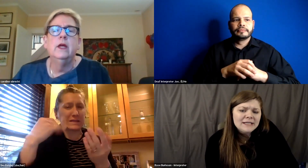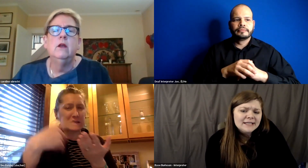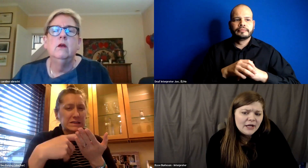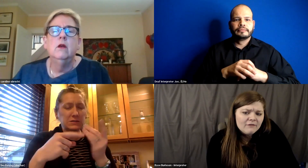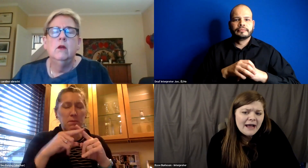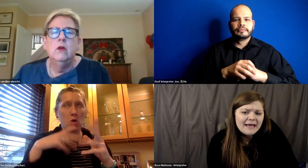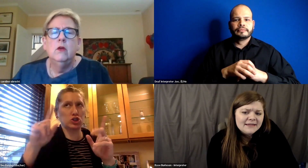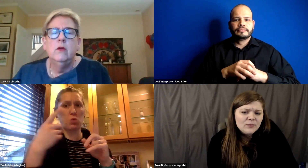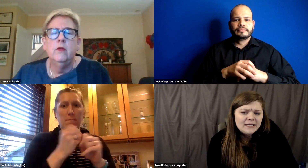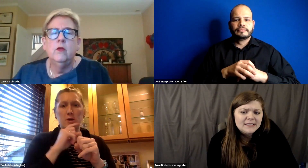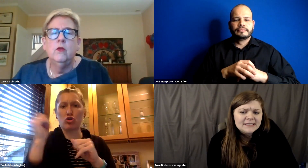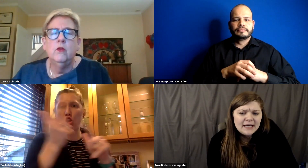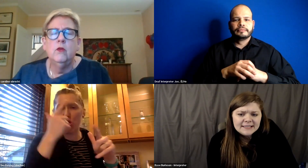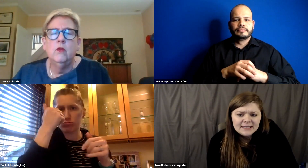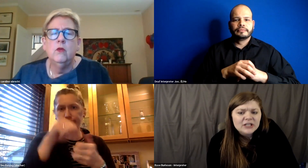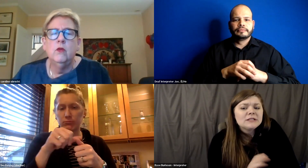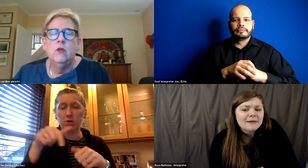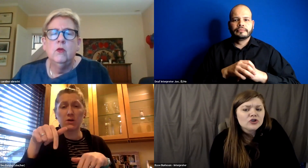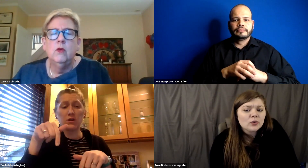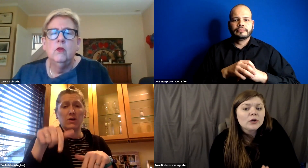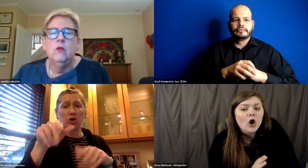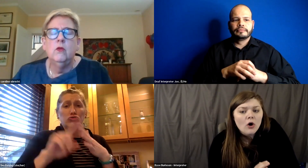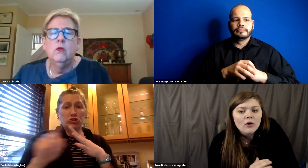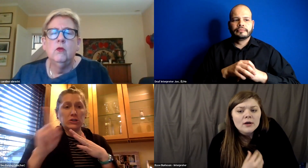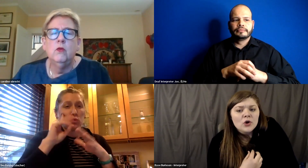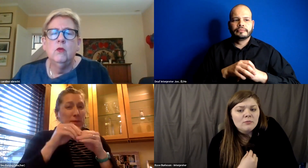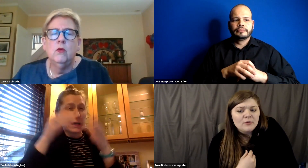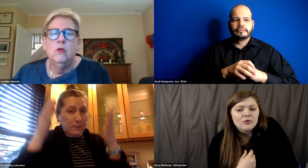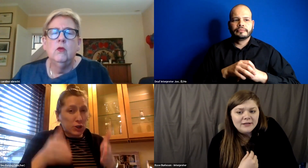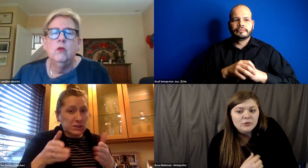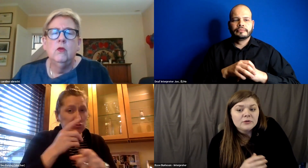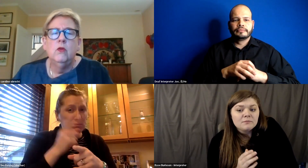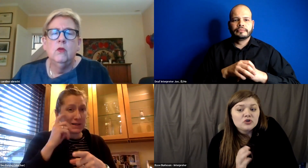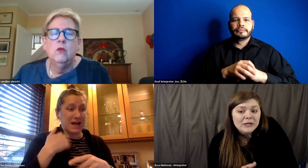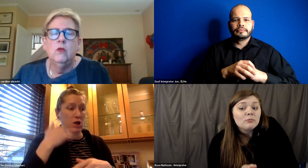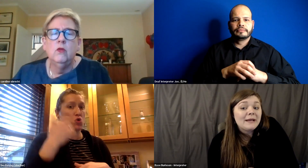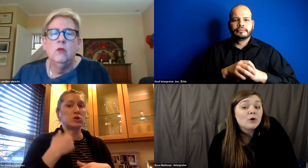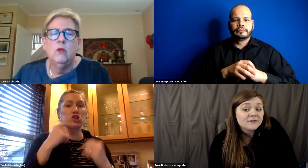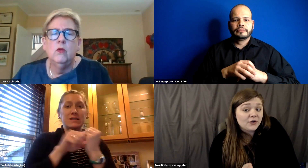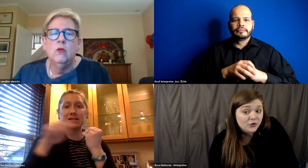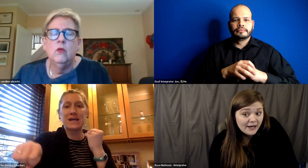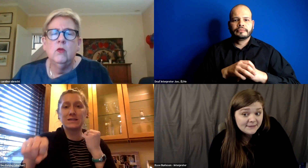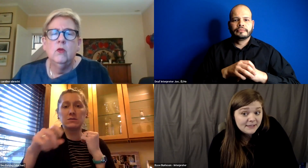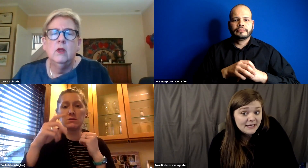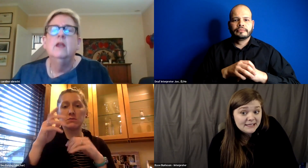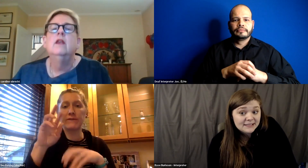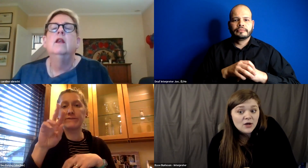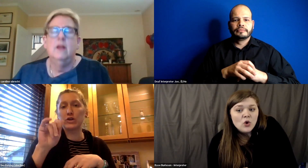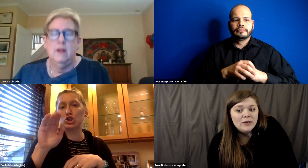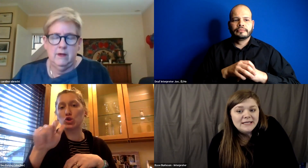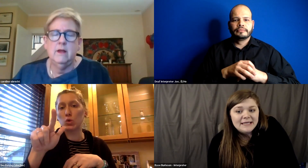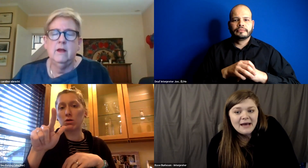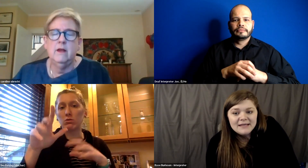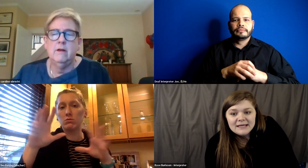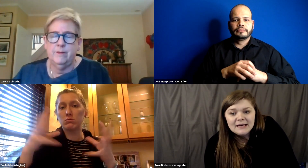I wanted to clarify, I think that we need to discuss, I just wanted to make sure that we all remember correctly, the retreat will be in person, correct? Because